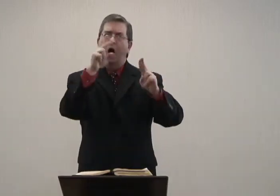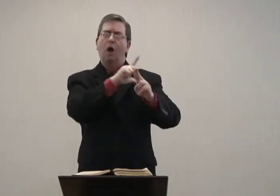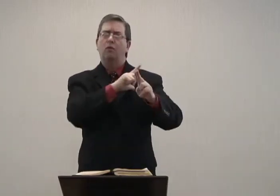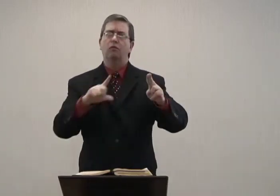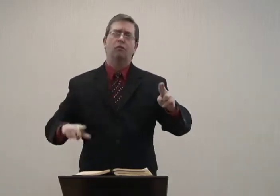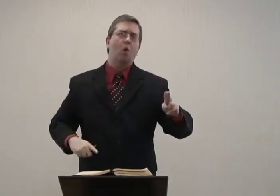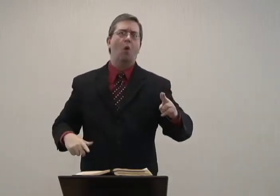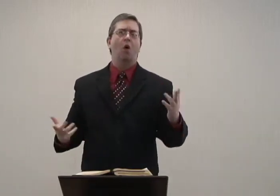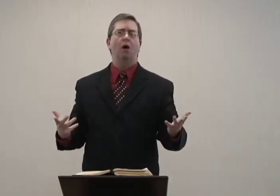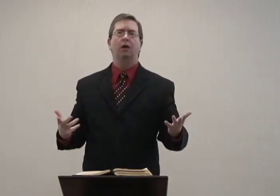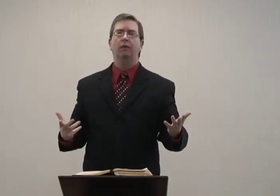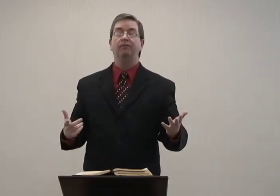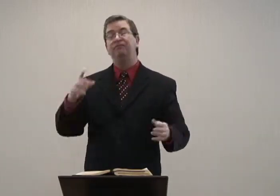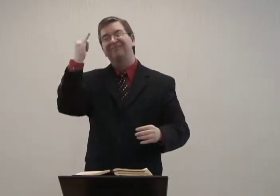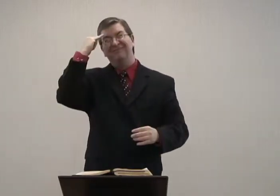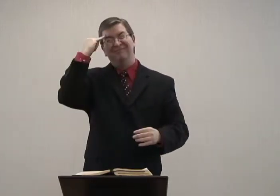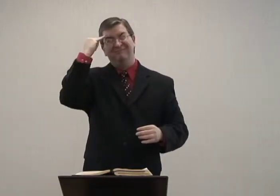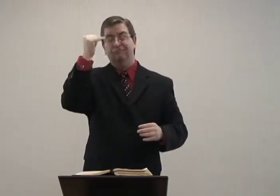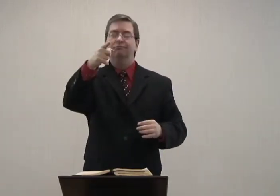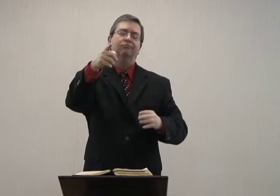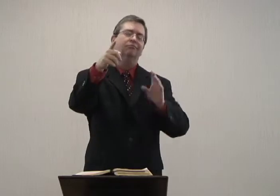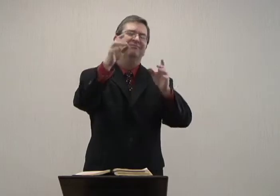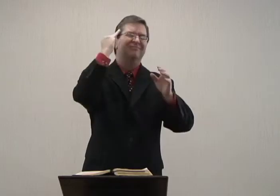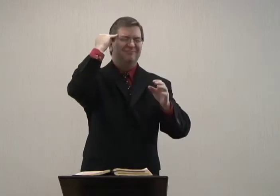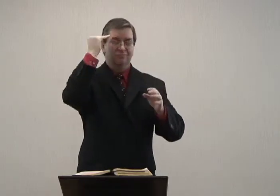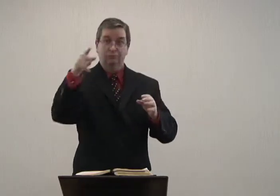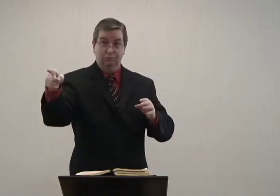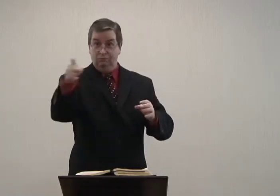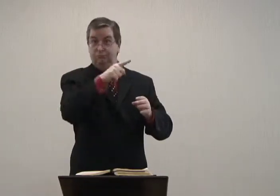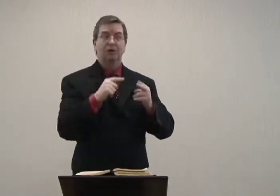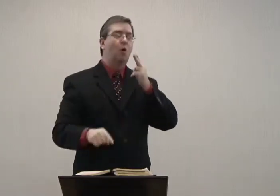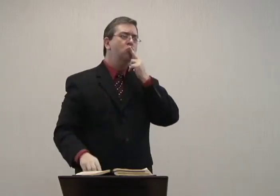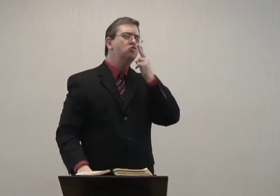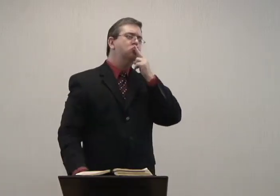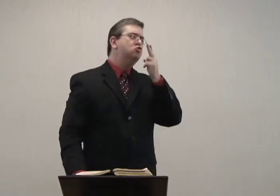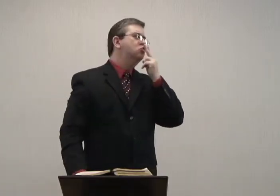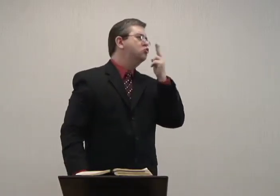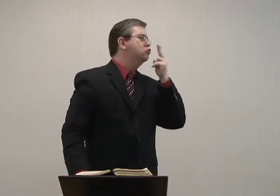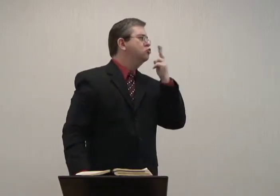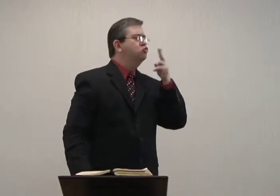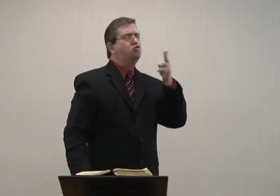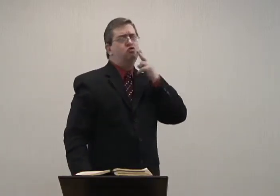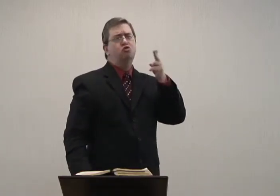He turns out she has look nice and all the way. Imagine if you were smoking.